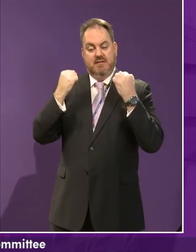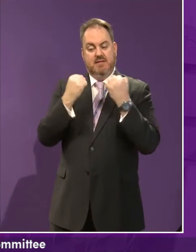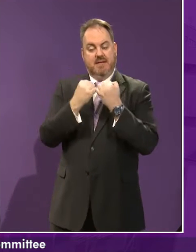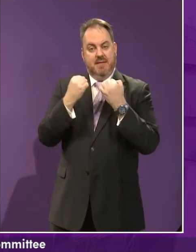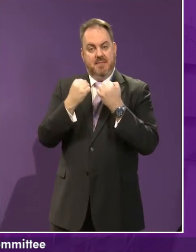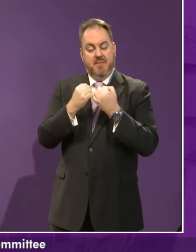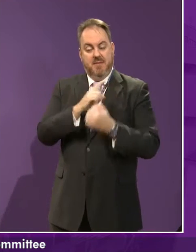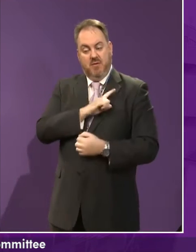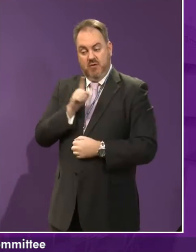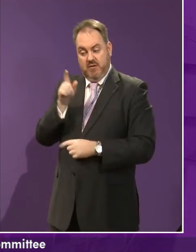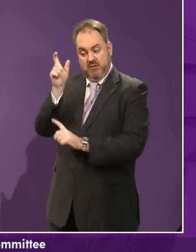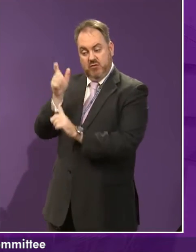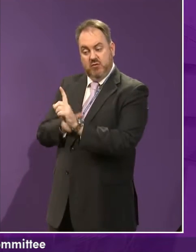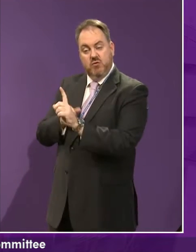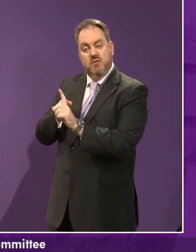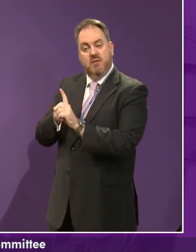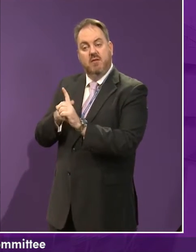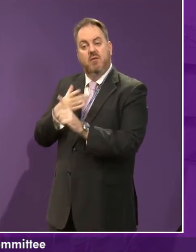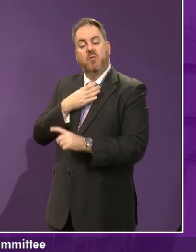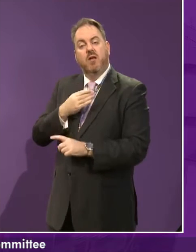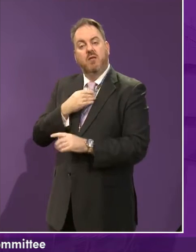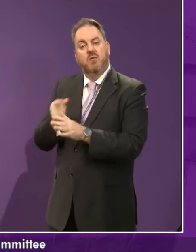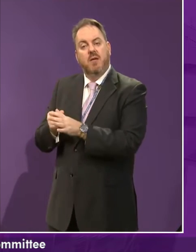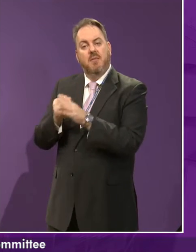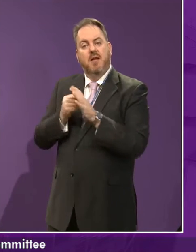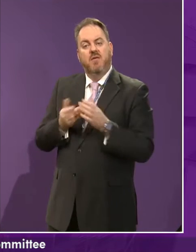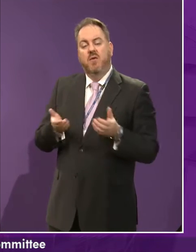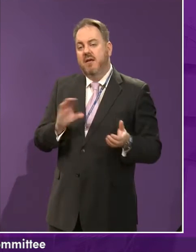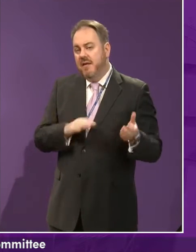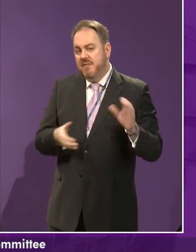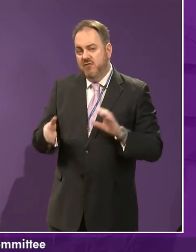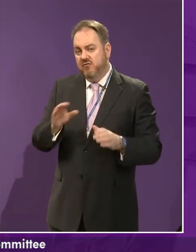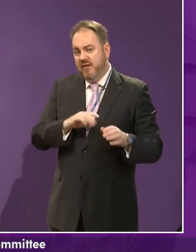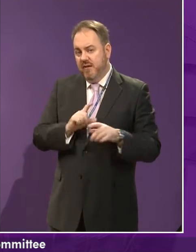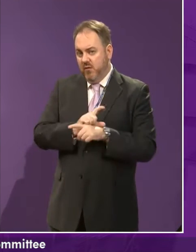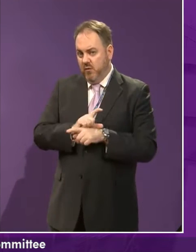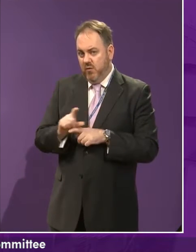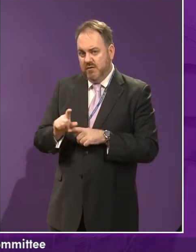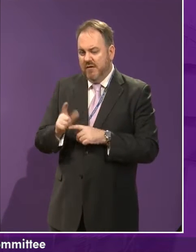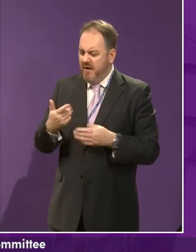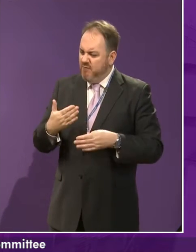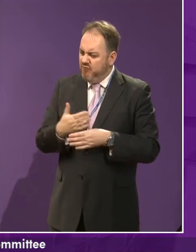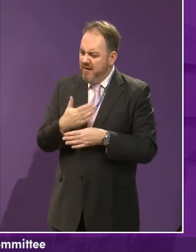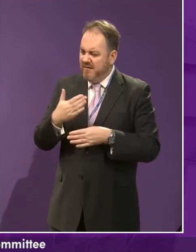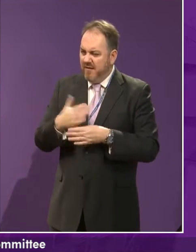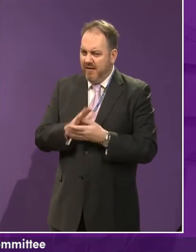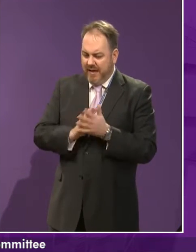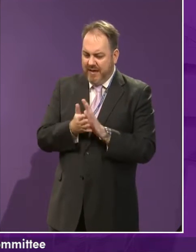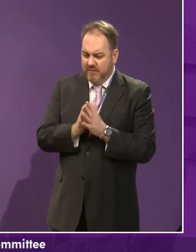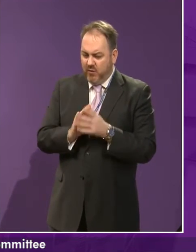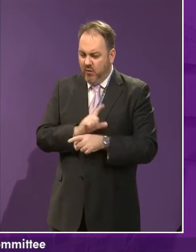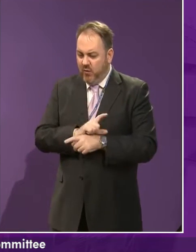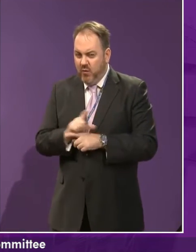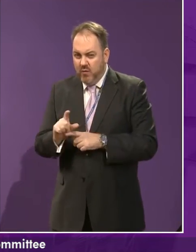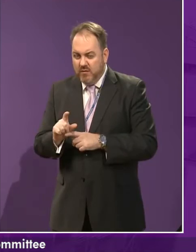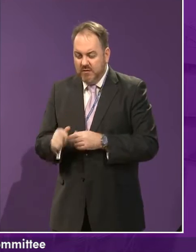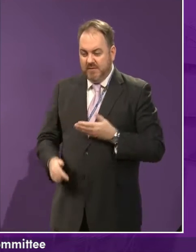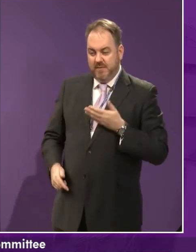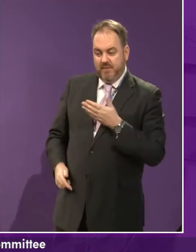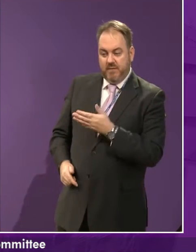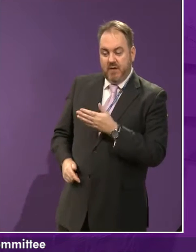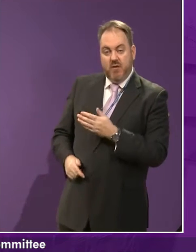was applying for it was a chemistry course. It was quite a practical course, and the student had